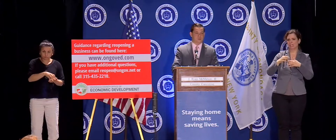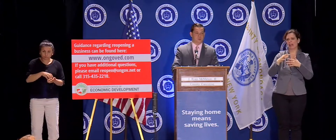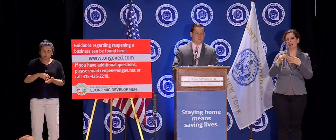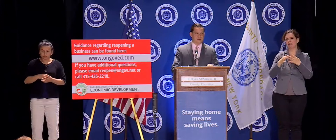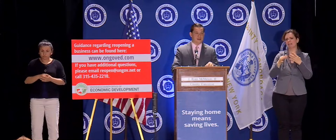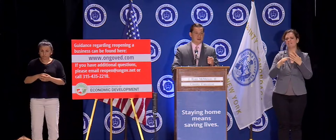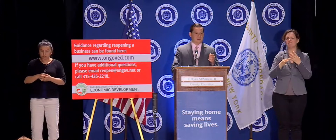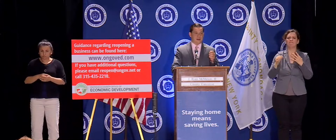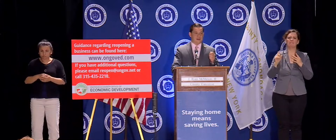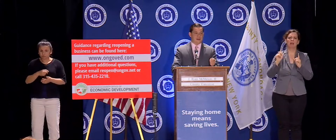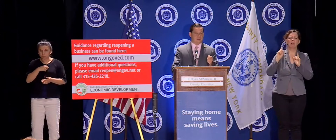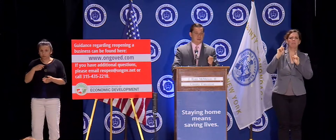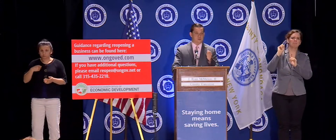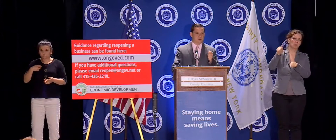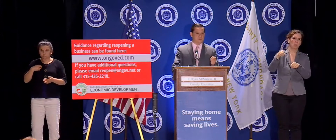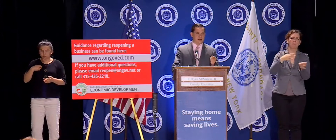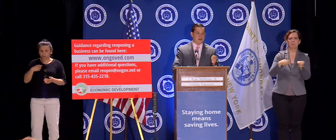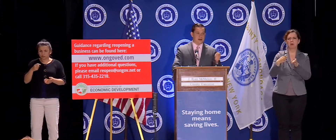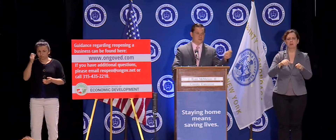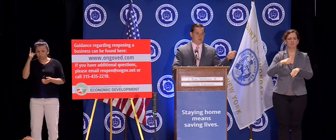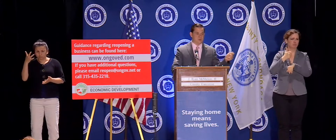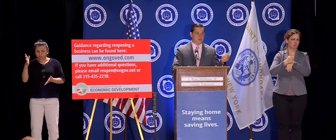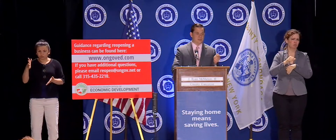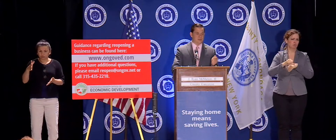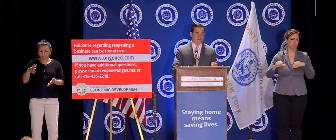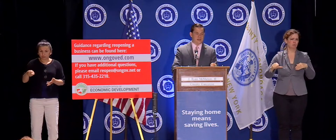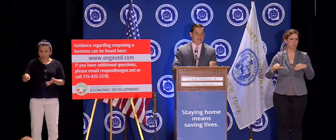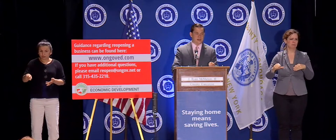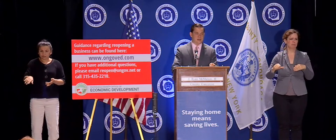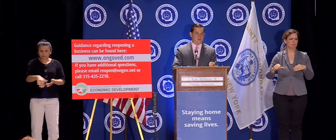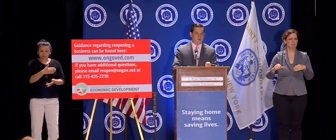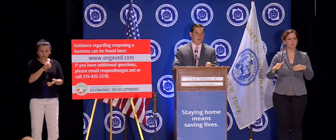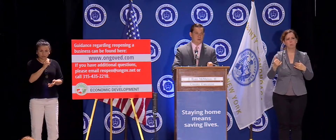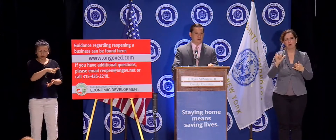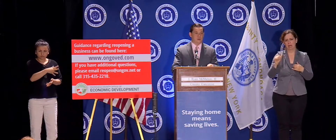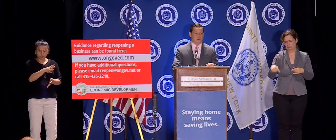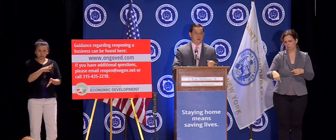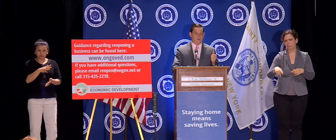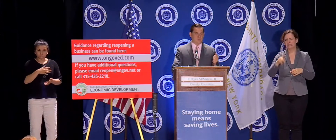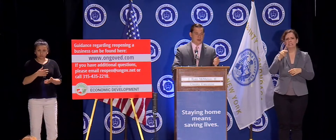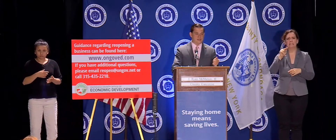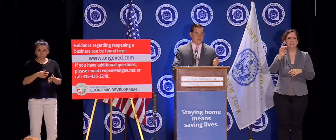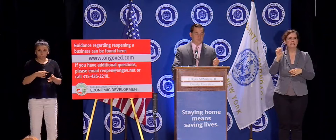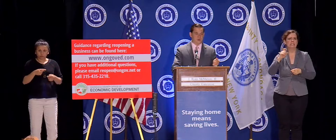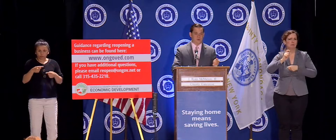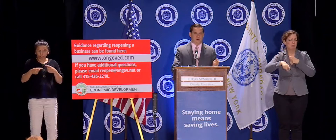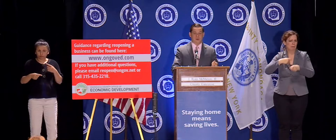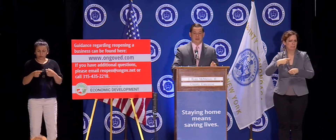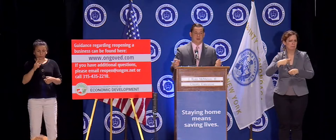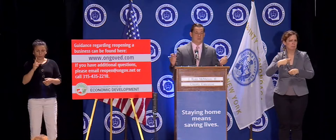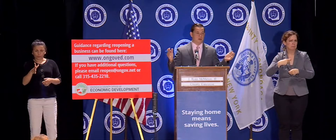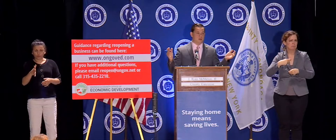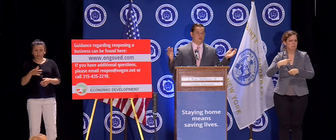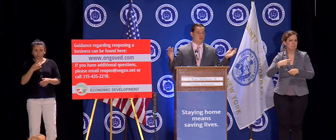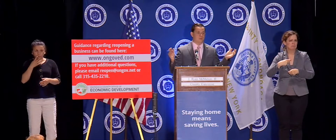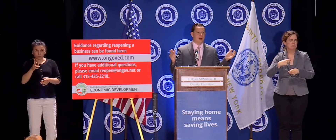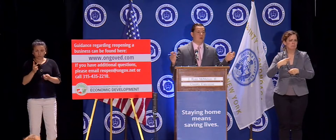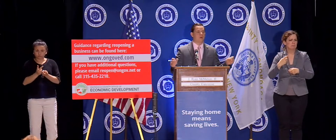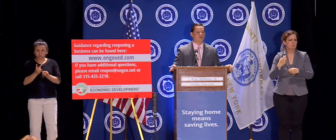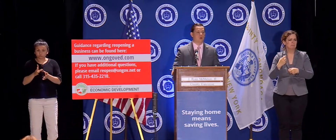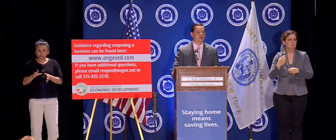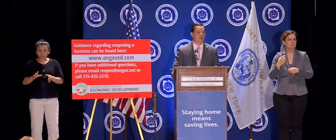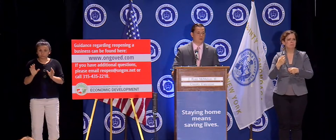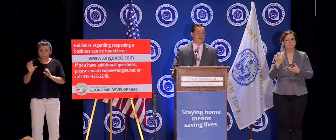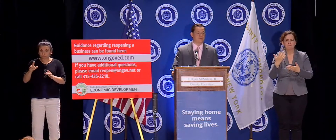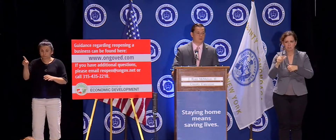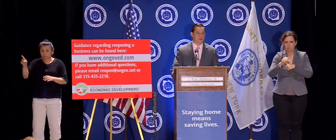by the hospitals that I can't let this person out of the hospital until they test negative for COVID. Well, if you are positive for COVID, that could be a year from now.